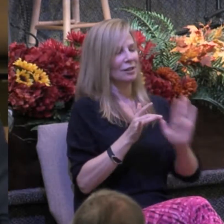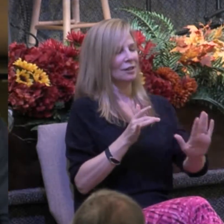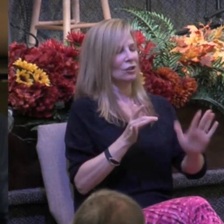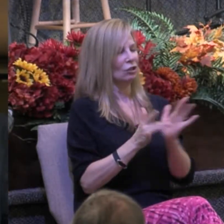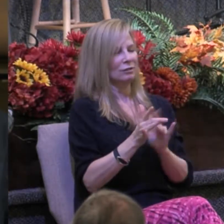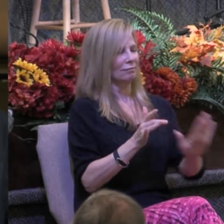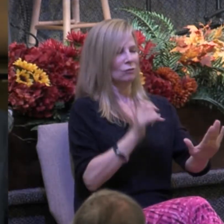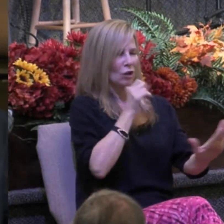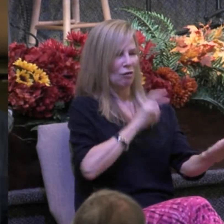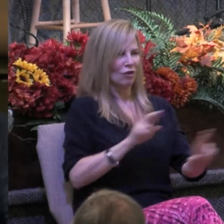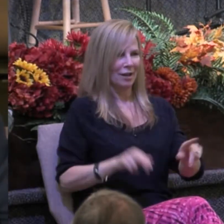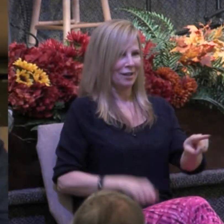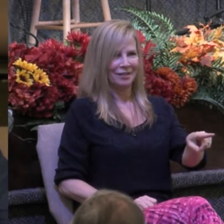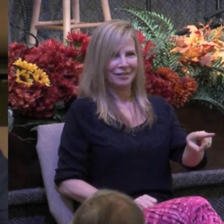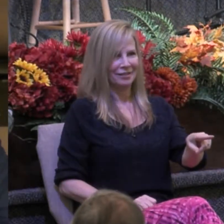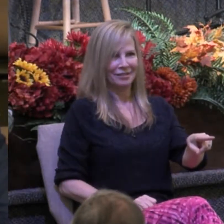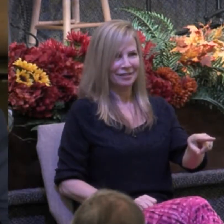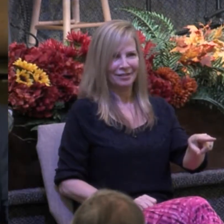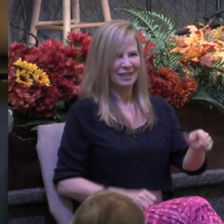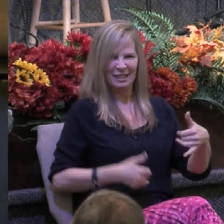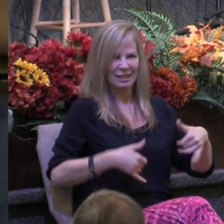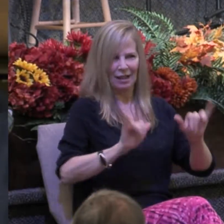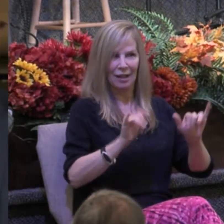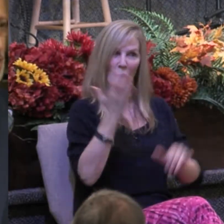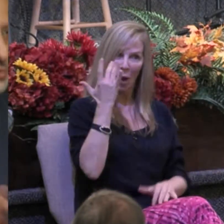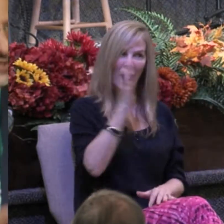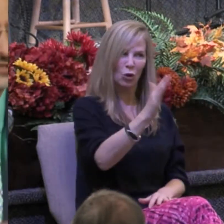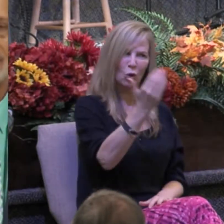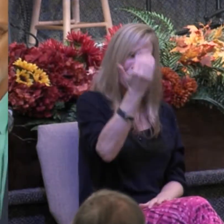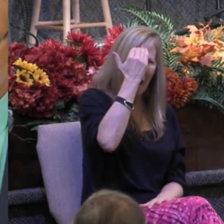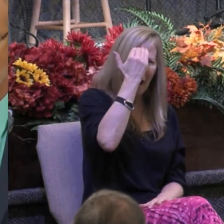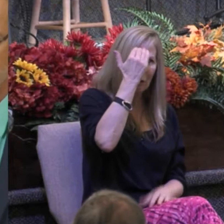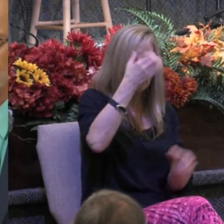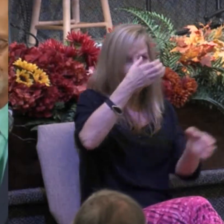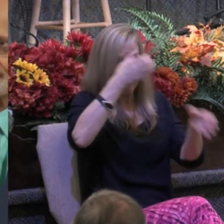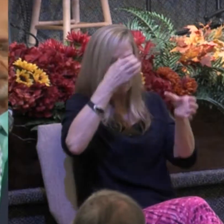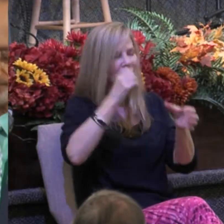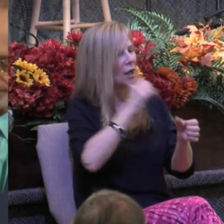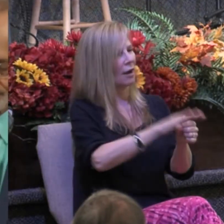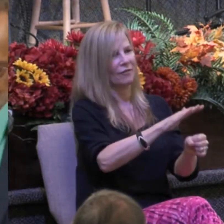out. And they weren't ready to be sent out because their knowledge wasn't enough.